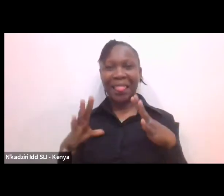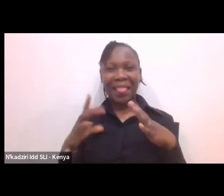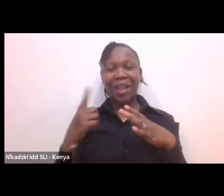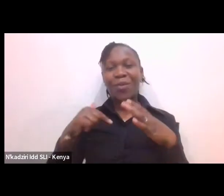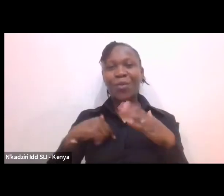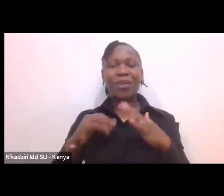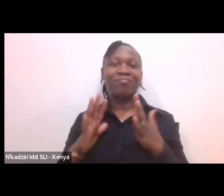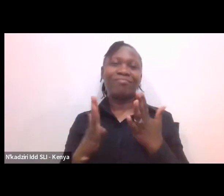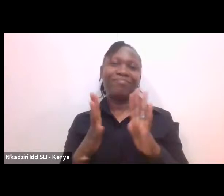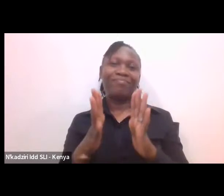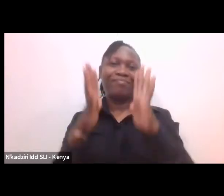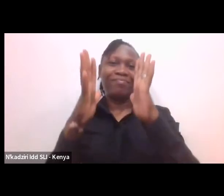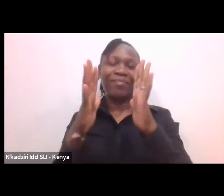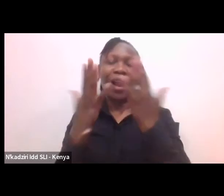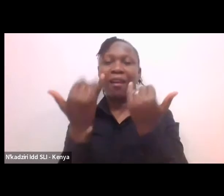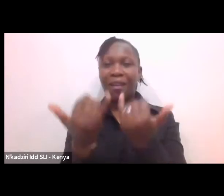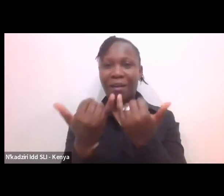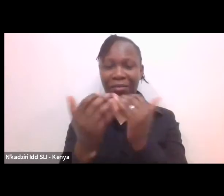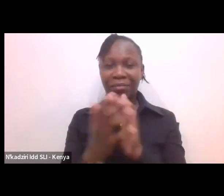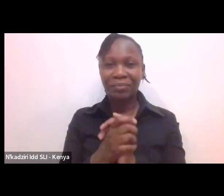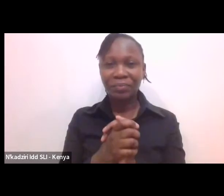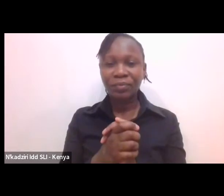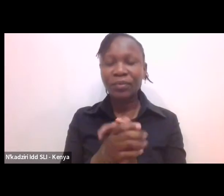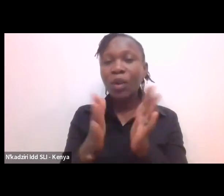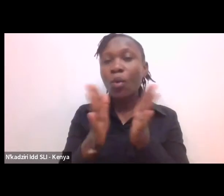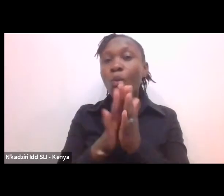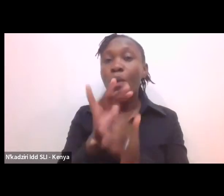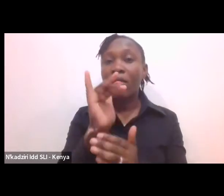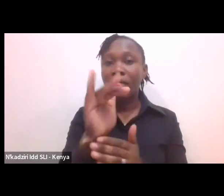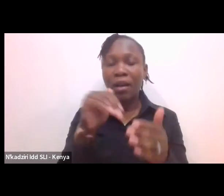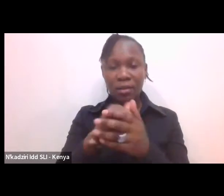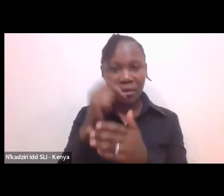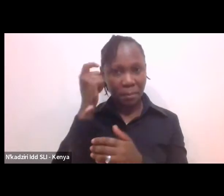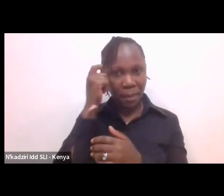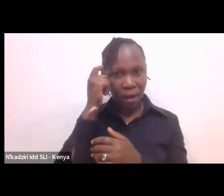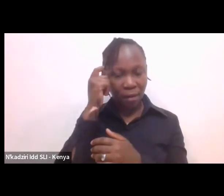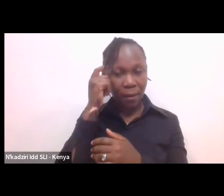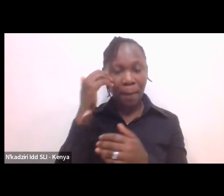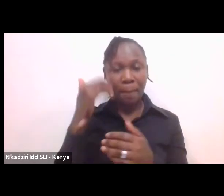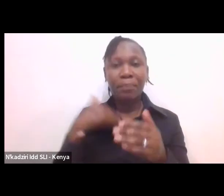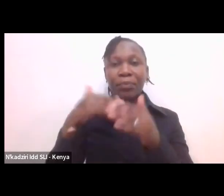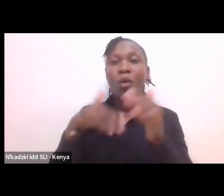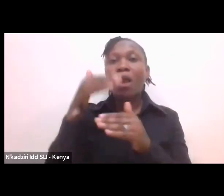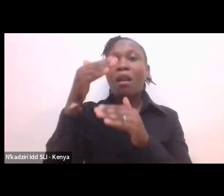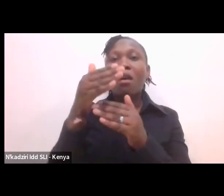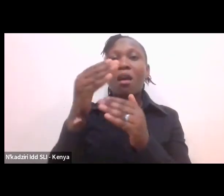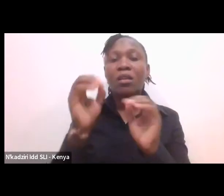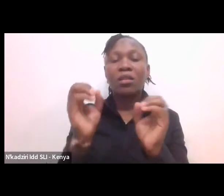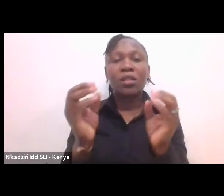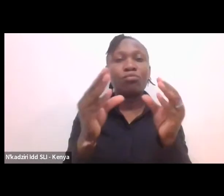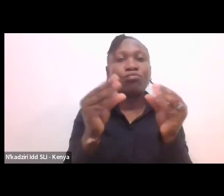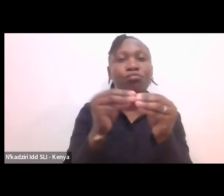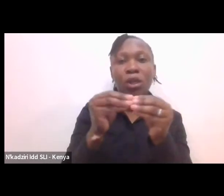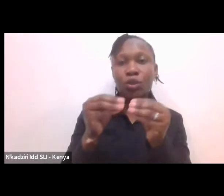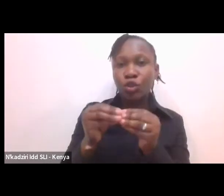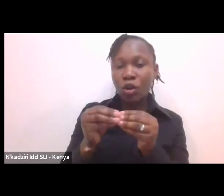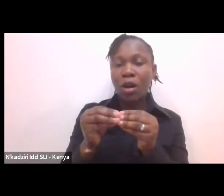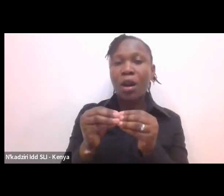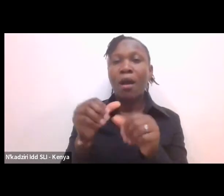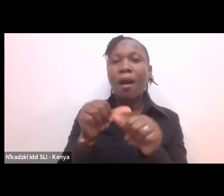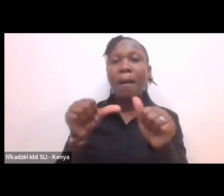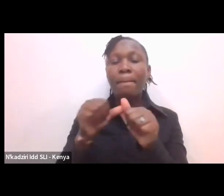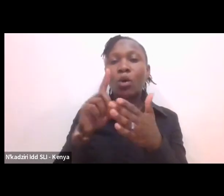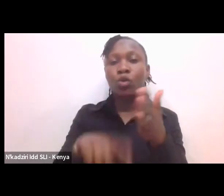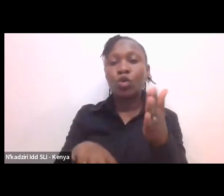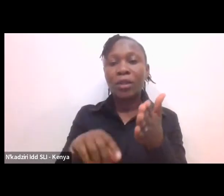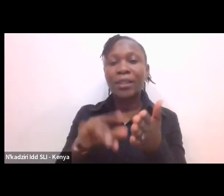these concepts forward. So with that in mind, our next session is going to be talking about effective